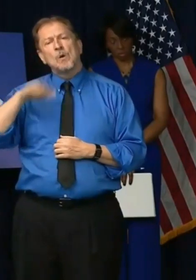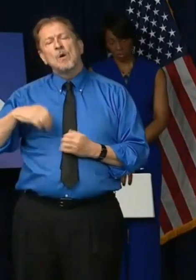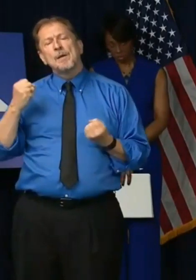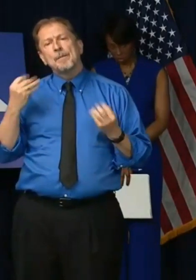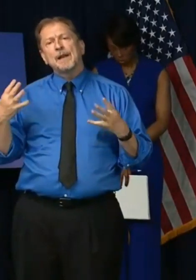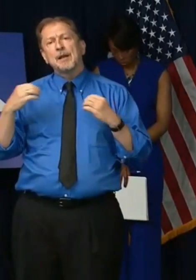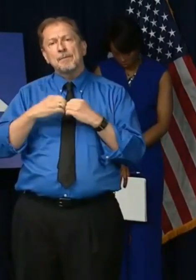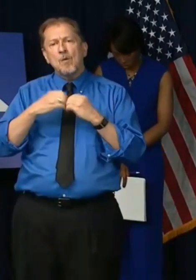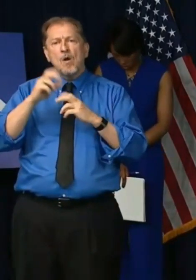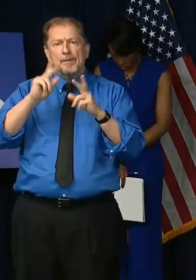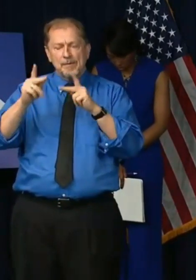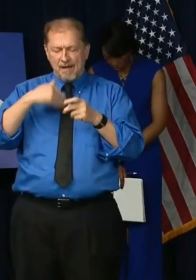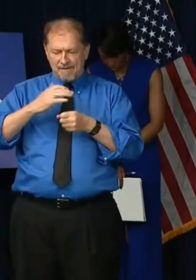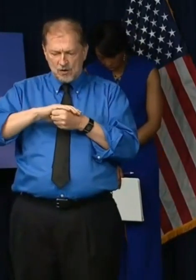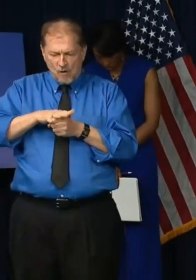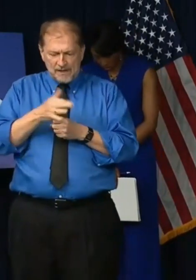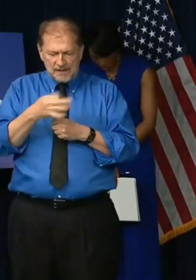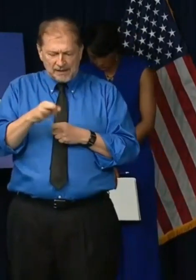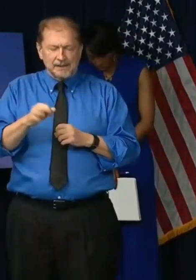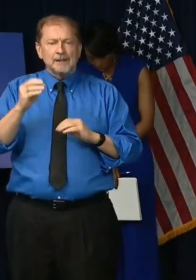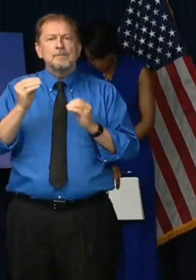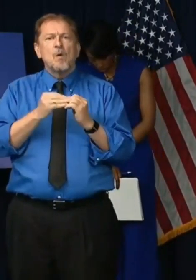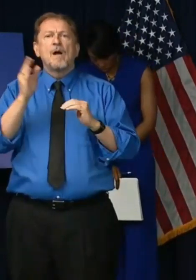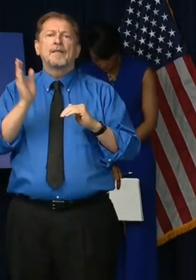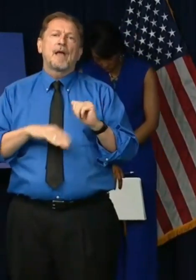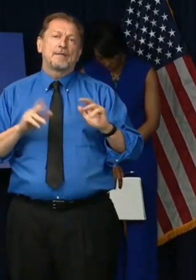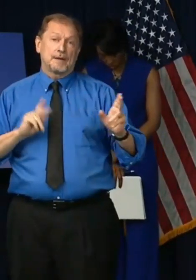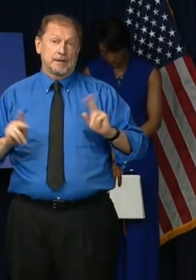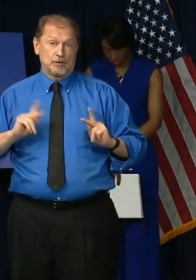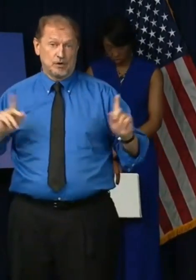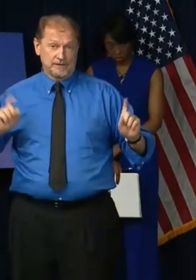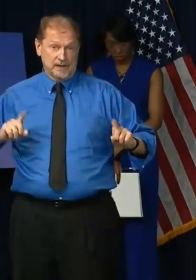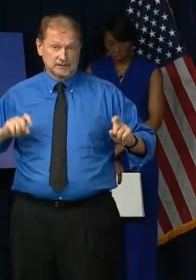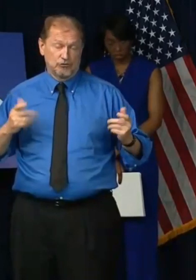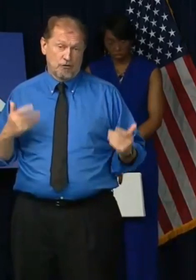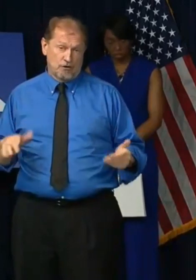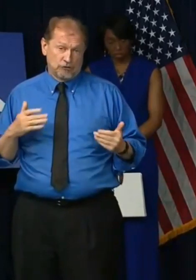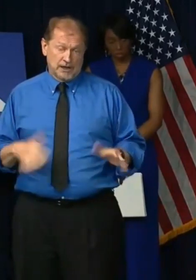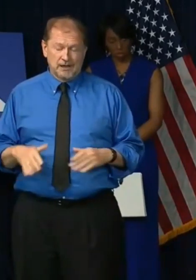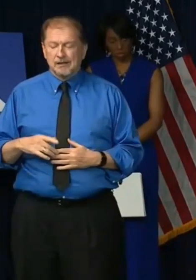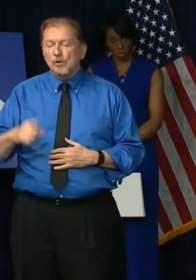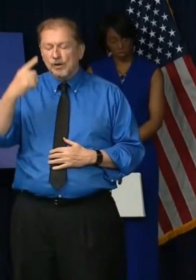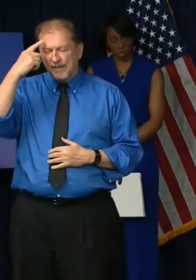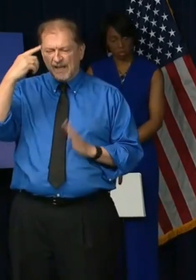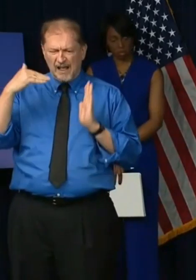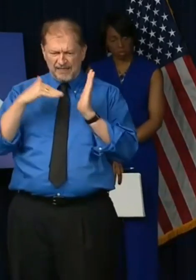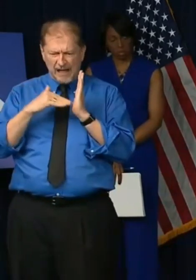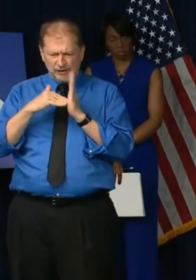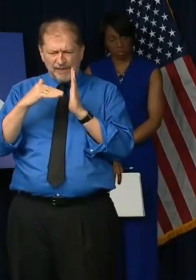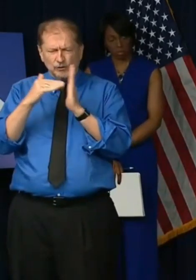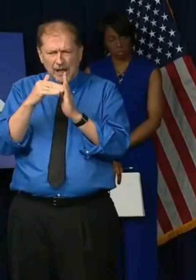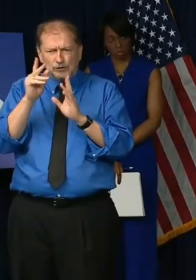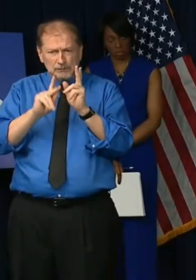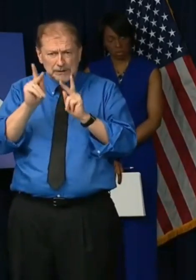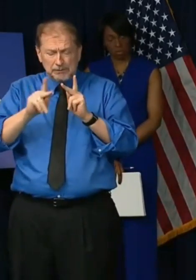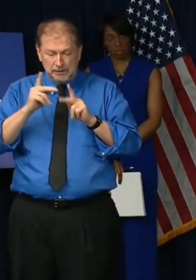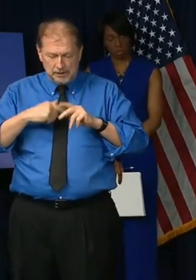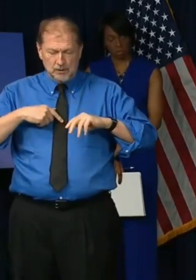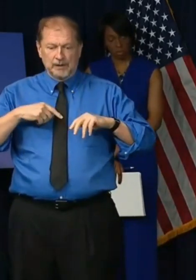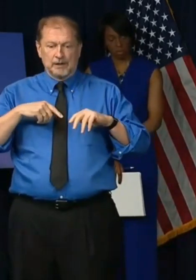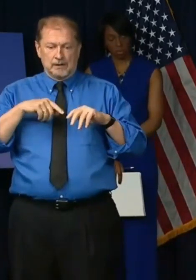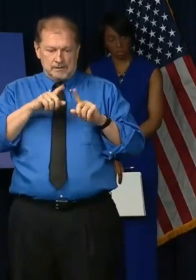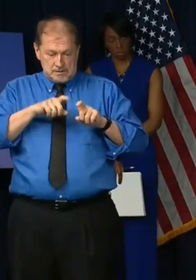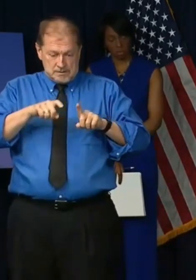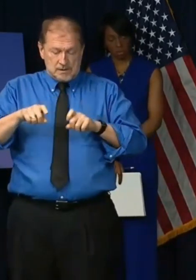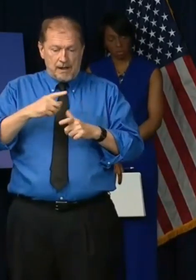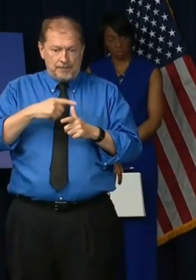people that have COVID-19 than the number of people who have been tested already. So if you think about the thousands of people that will test positive, you